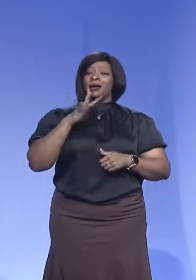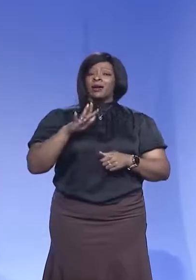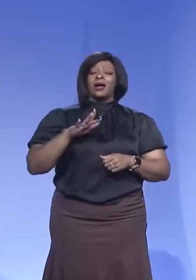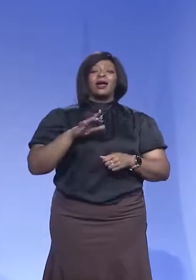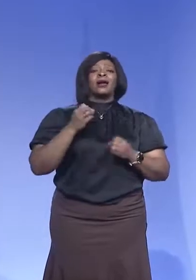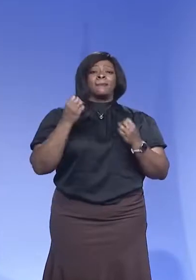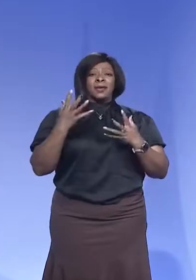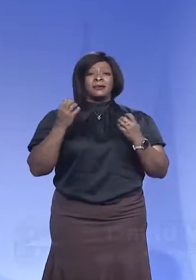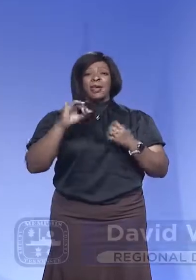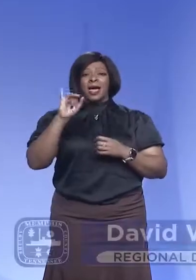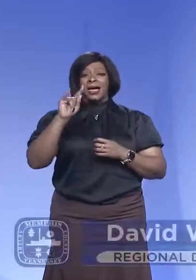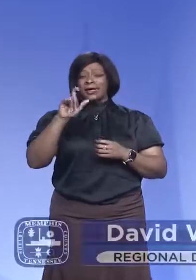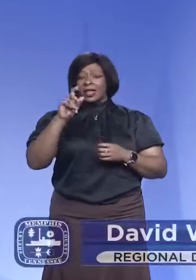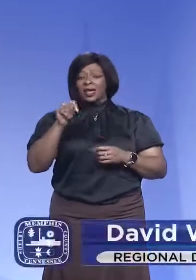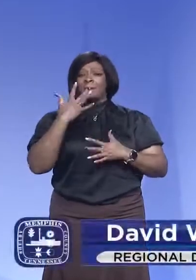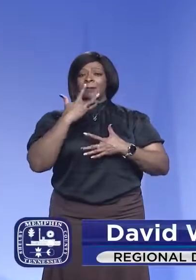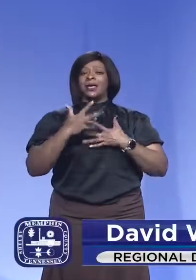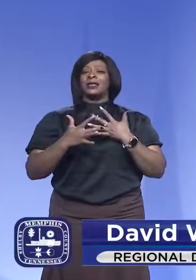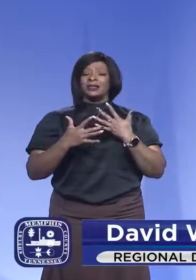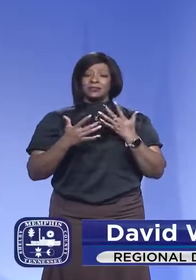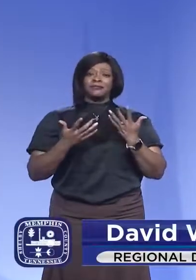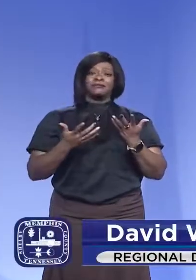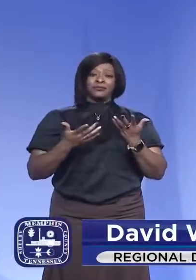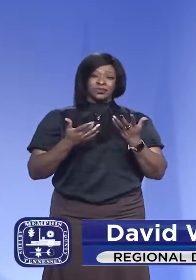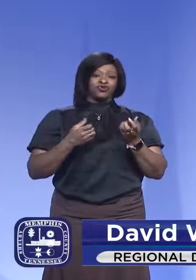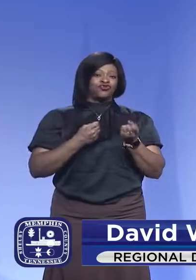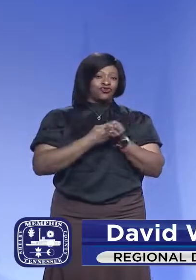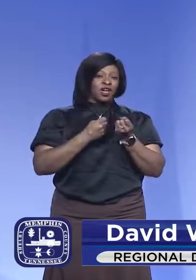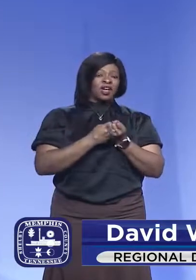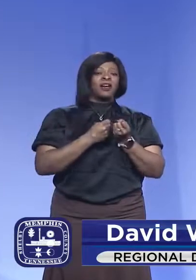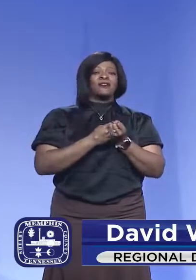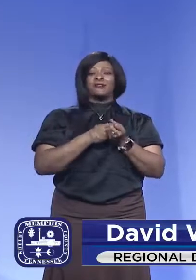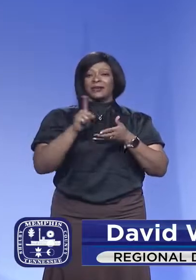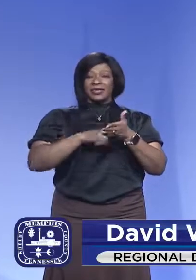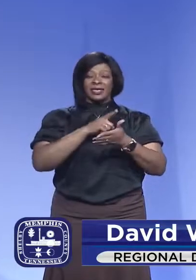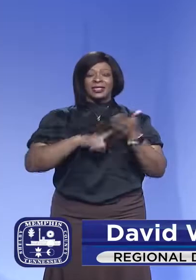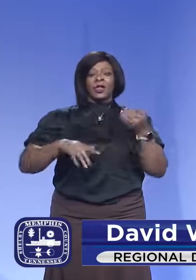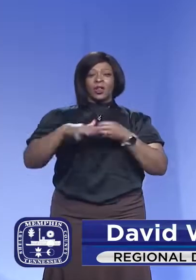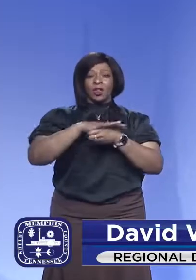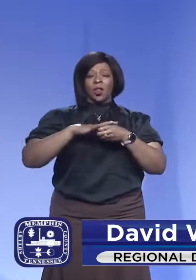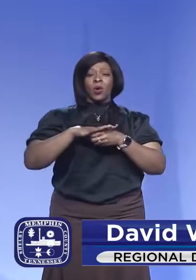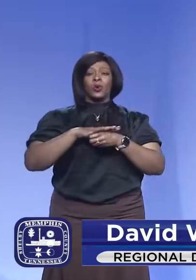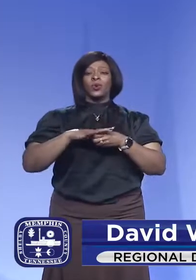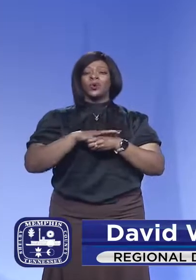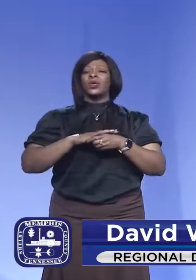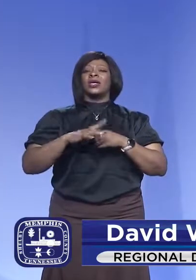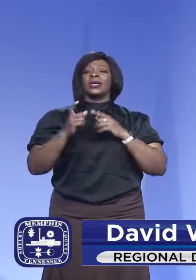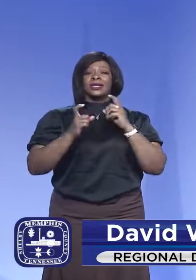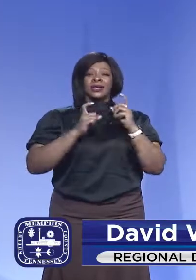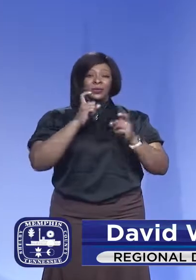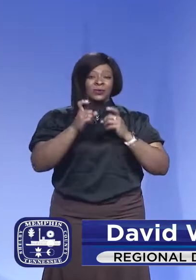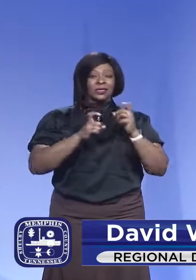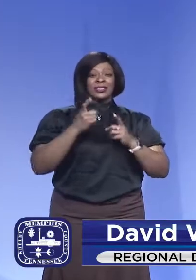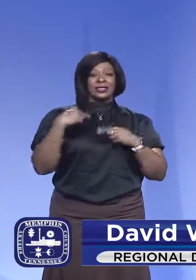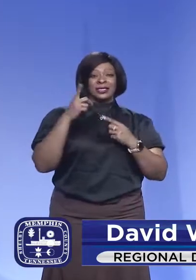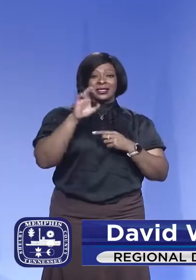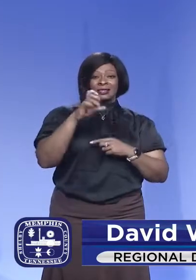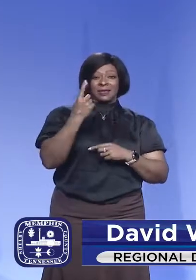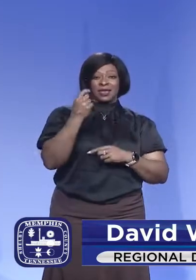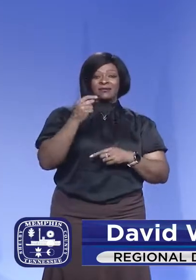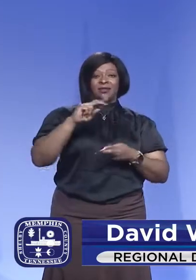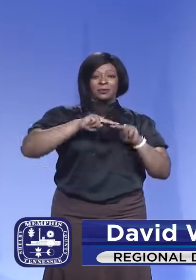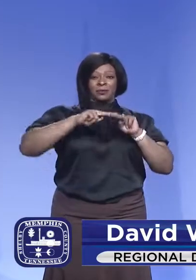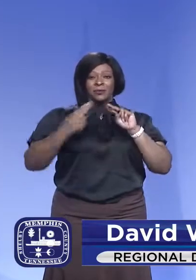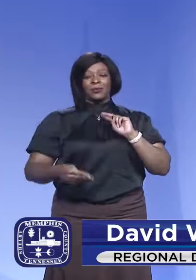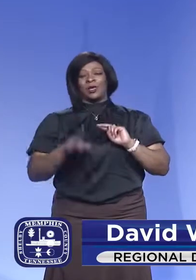of Vitalant blood drives have been canceled, and local donations in December alone are down by nearly 700